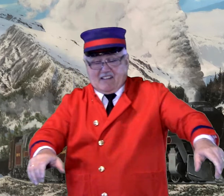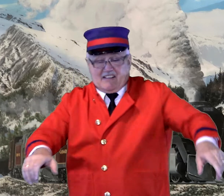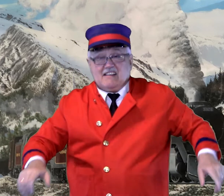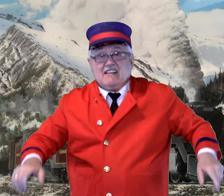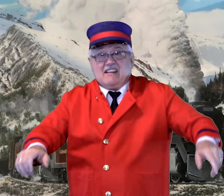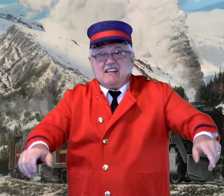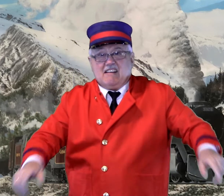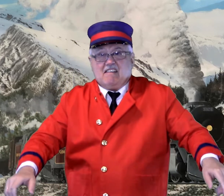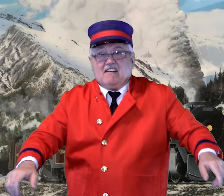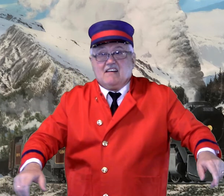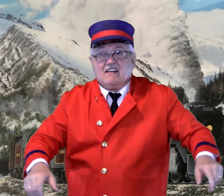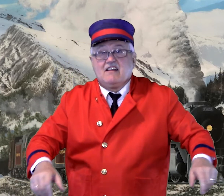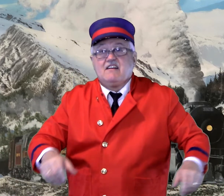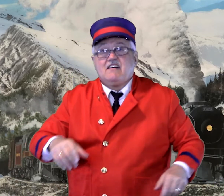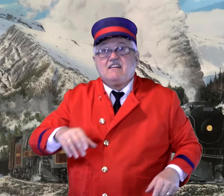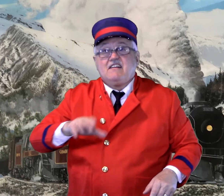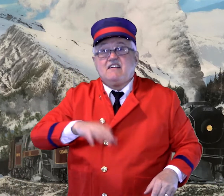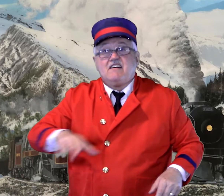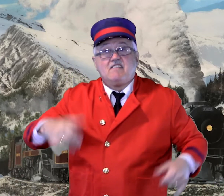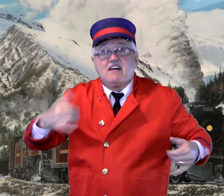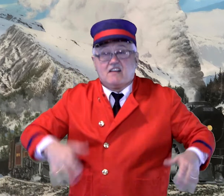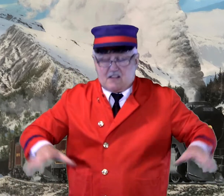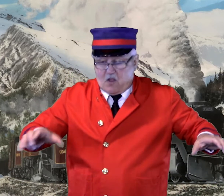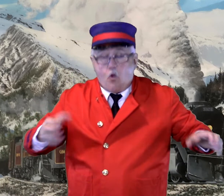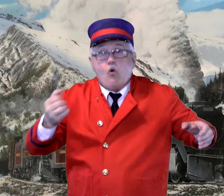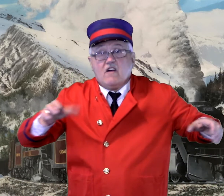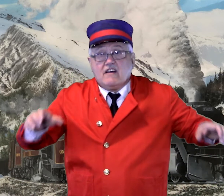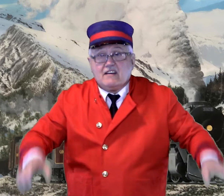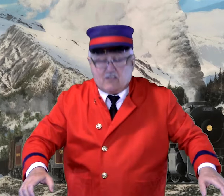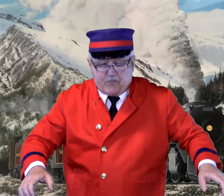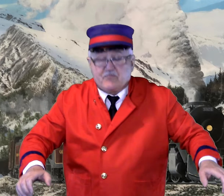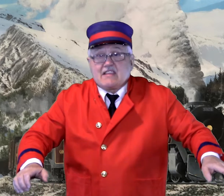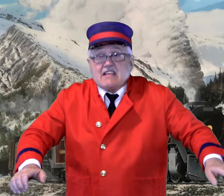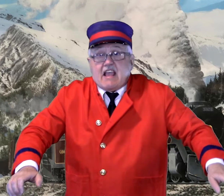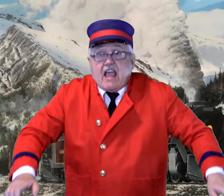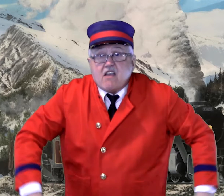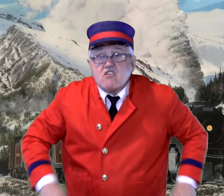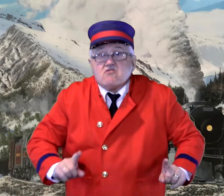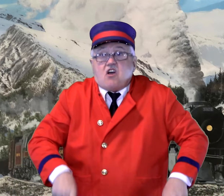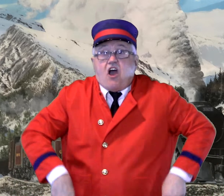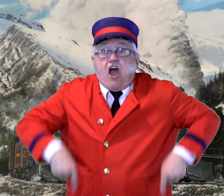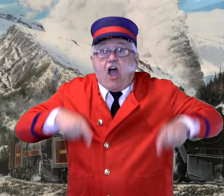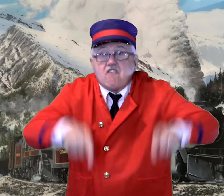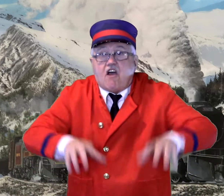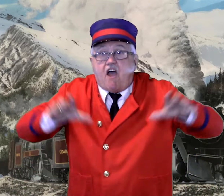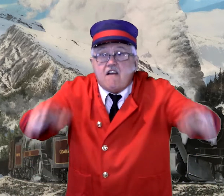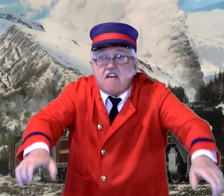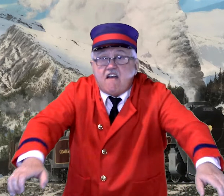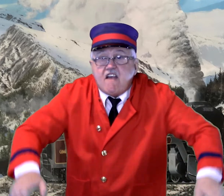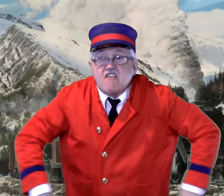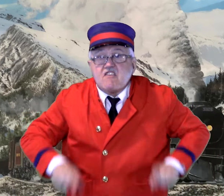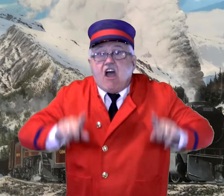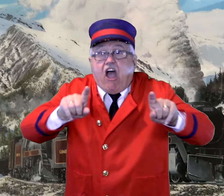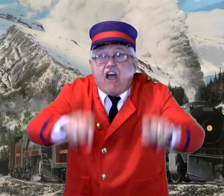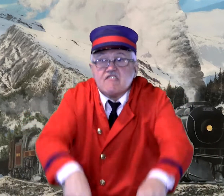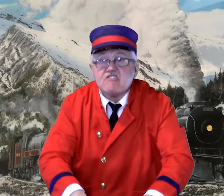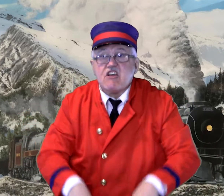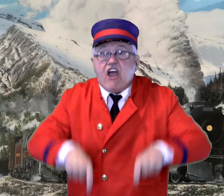them, and then that pattern is repeated down the length of the car where two benches face each other, and then the two